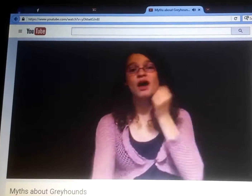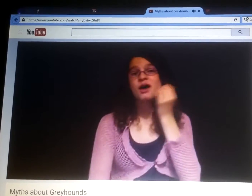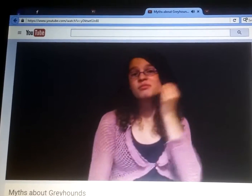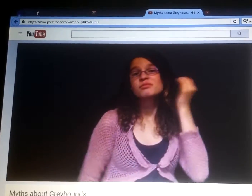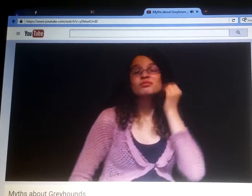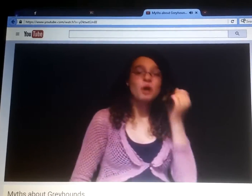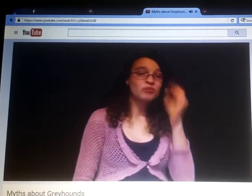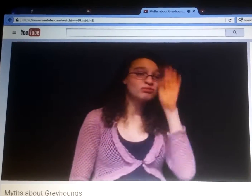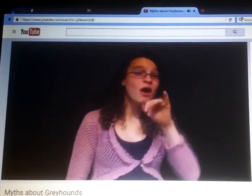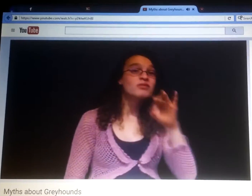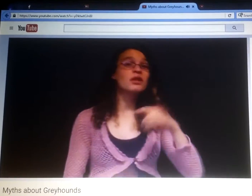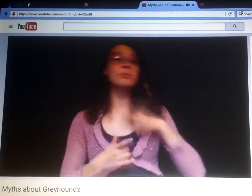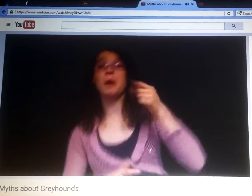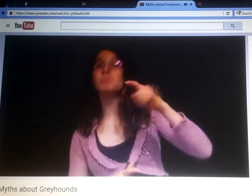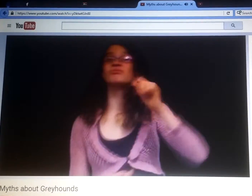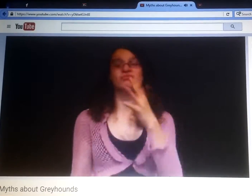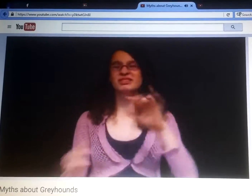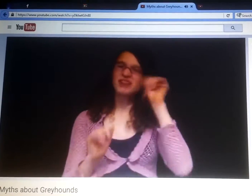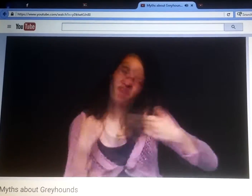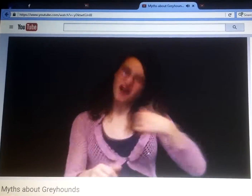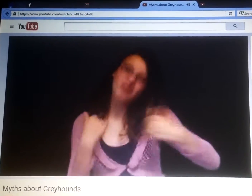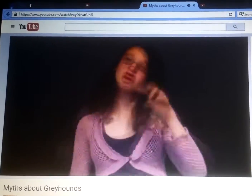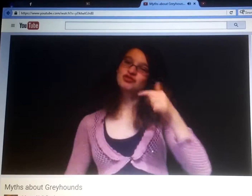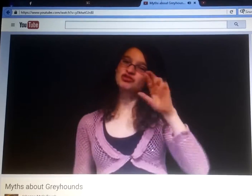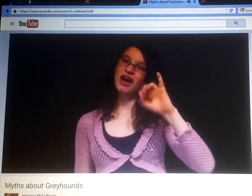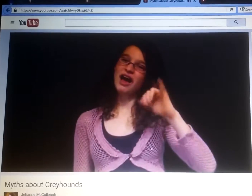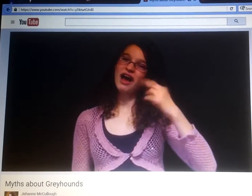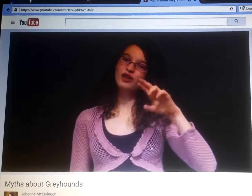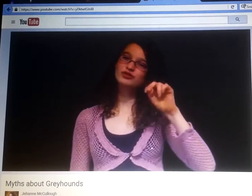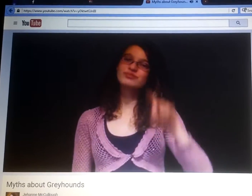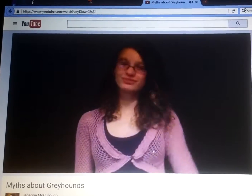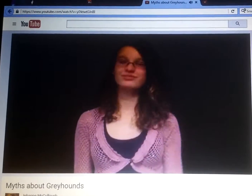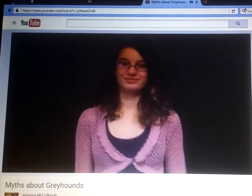you can just take them home. And so they're perfect for apartment living.